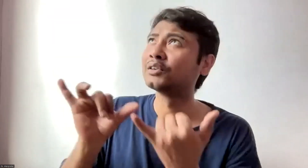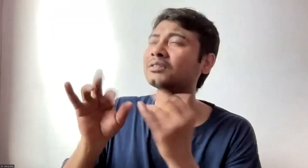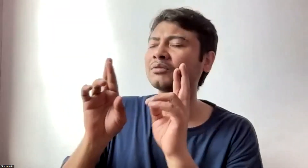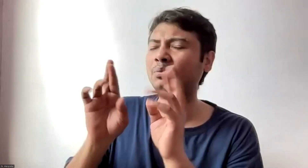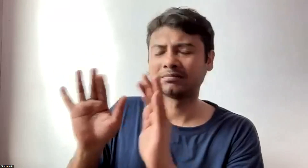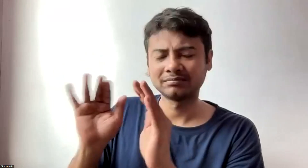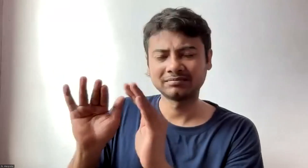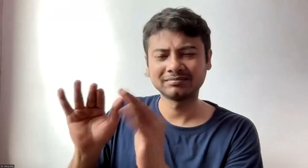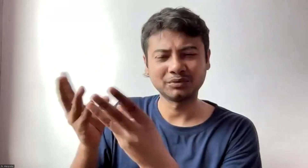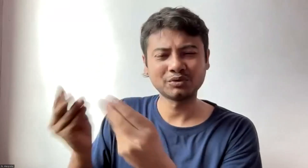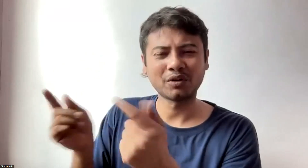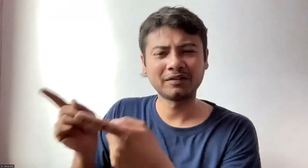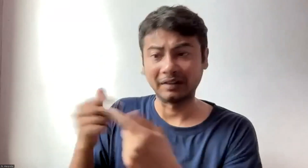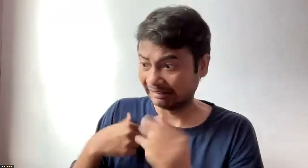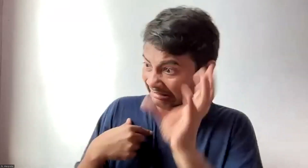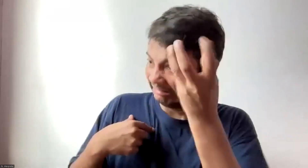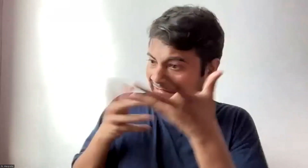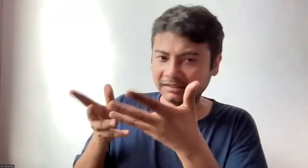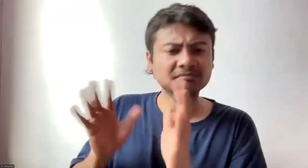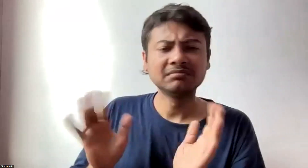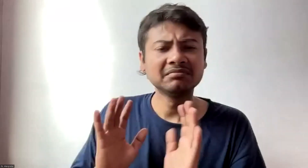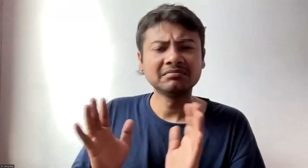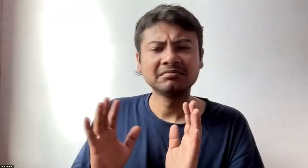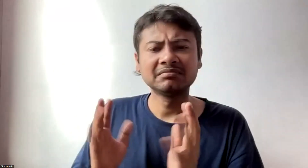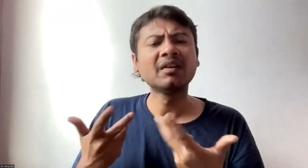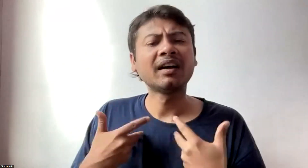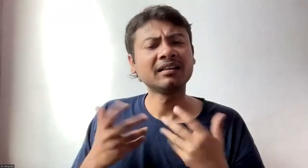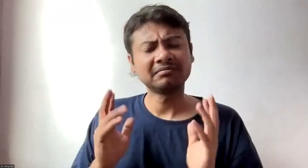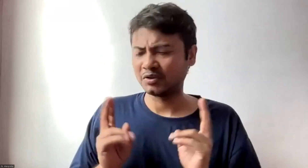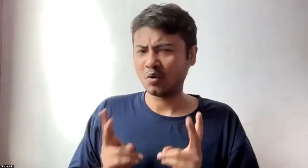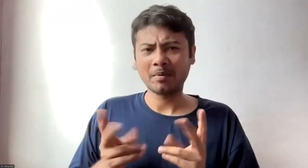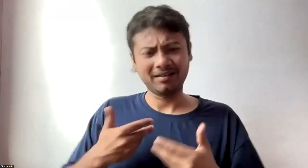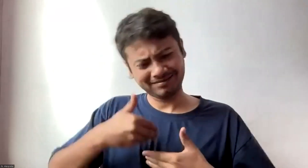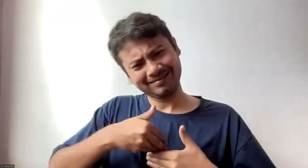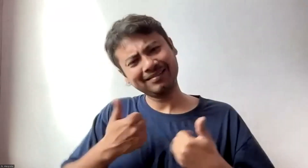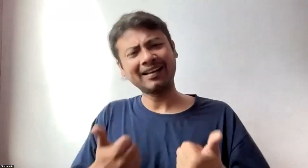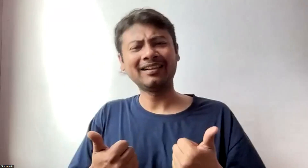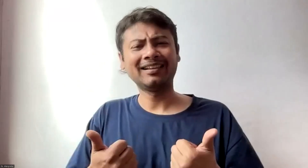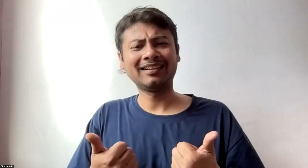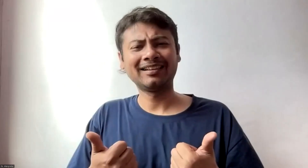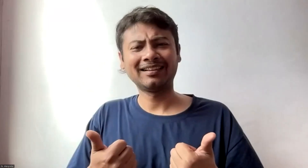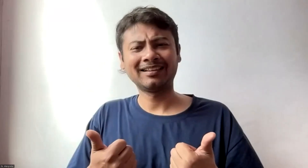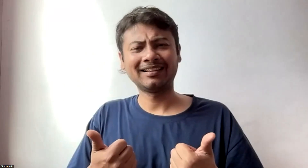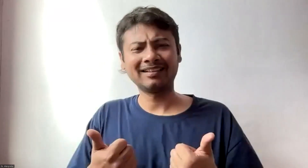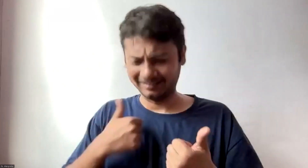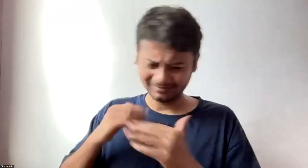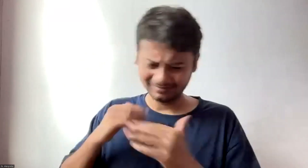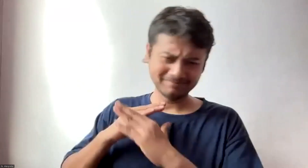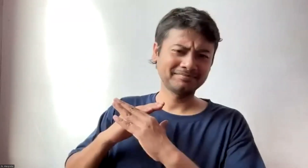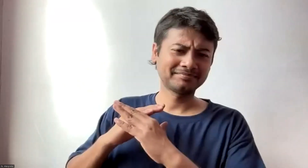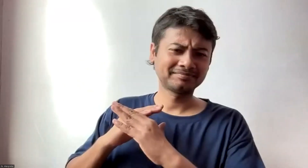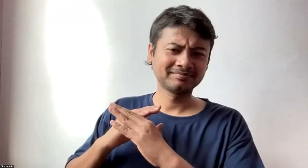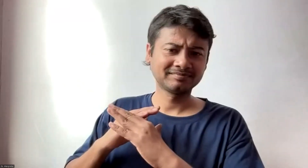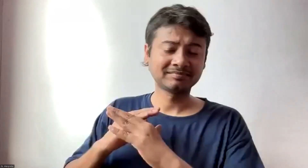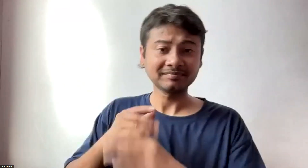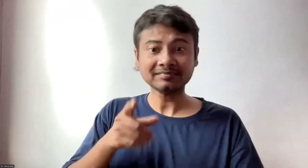you. When that happens, you will be free from all the three modes. And when you are free from all